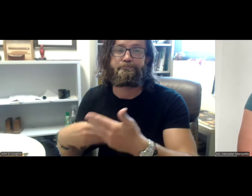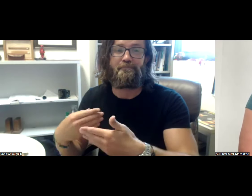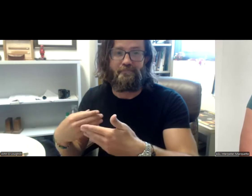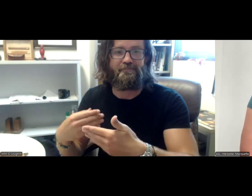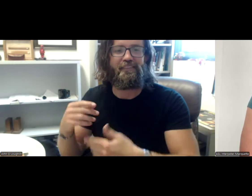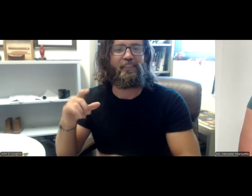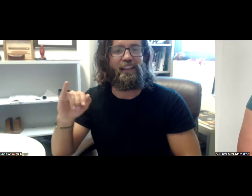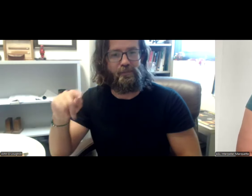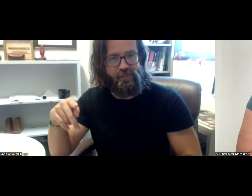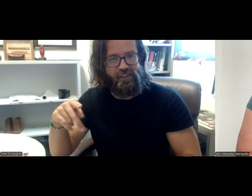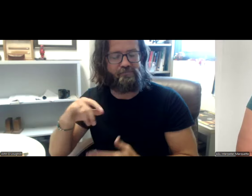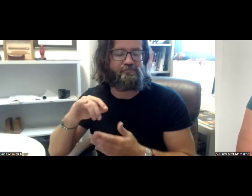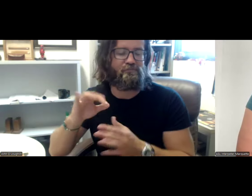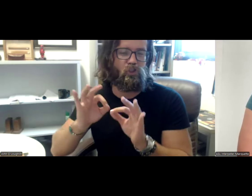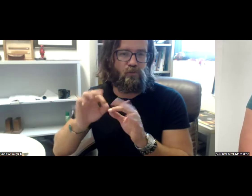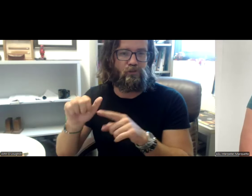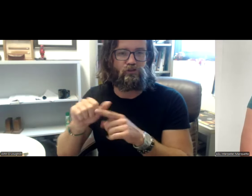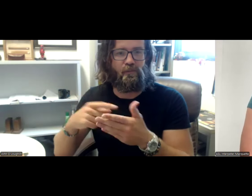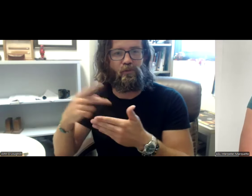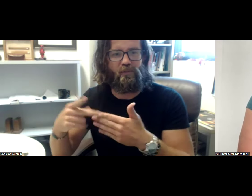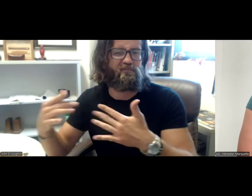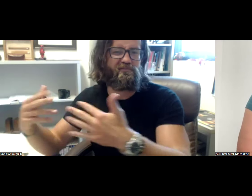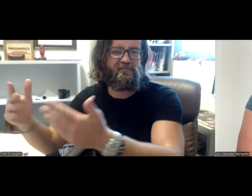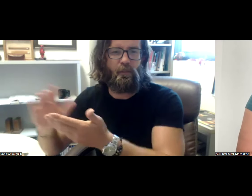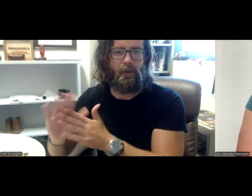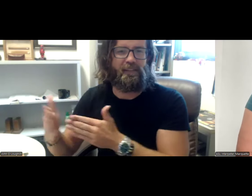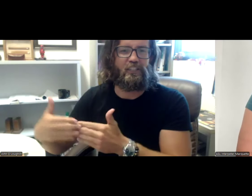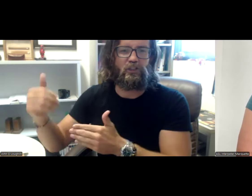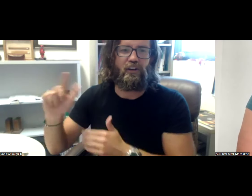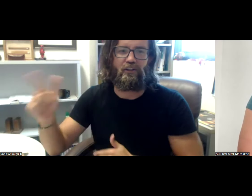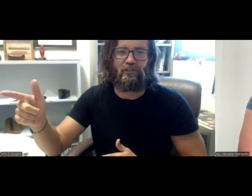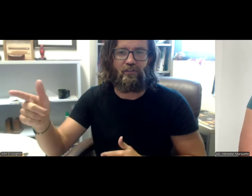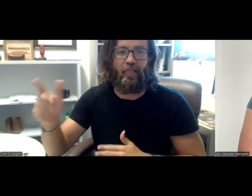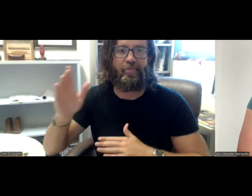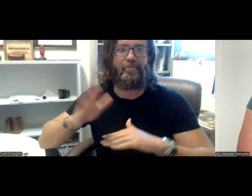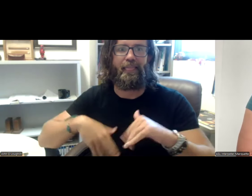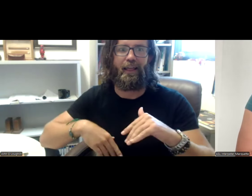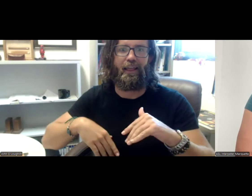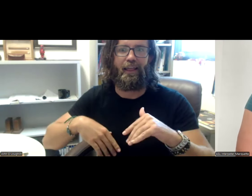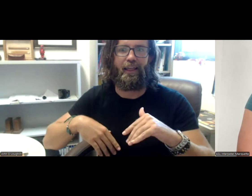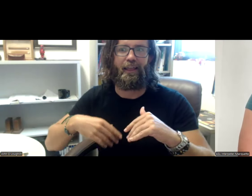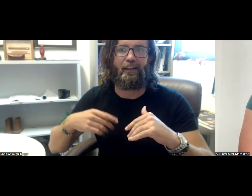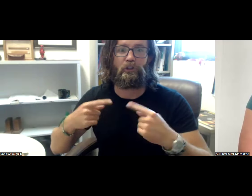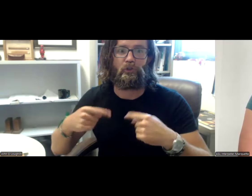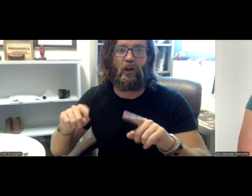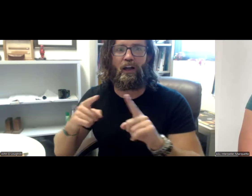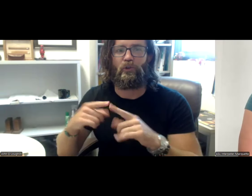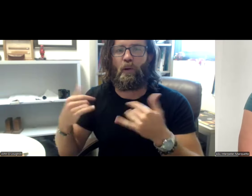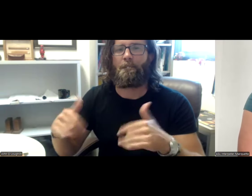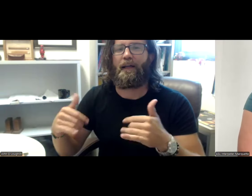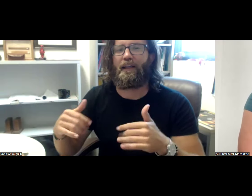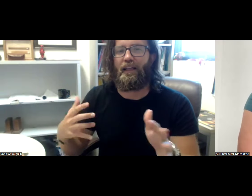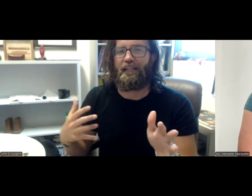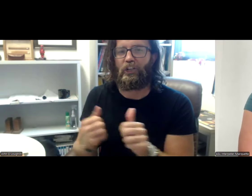ASL 3, you'll become a lot more proficient and then do ASL 4. And then after that, you could join the